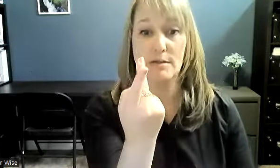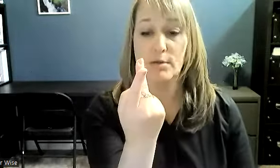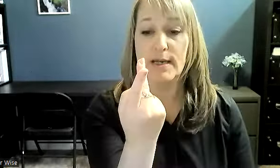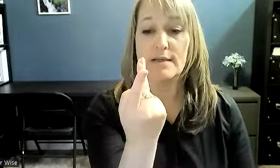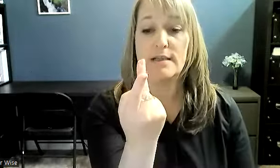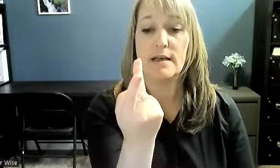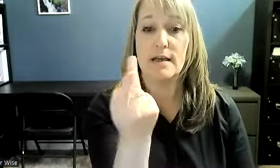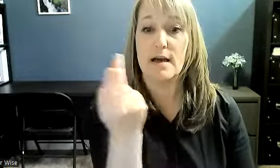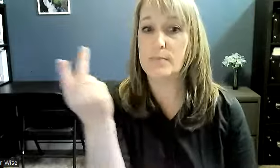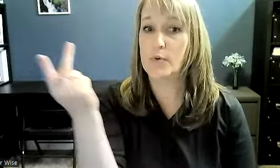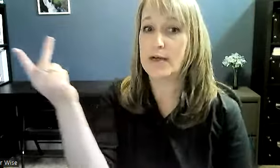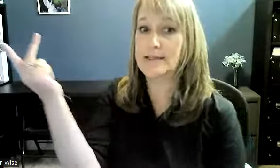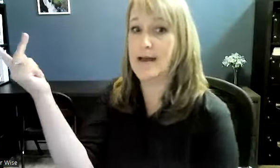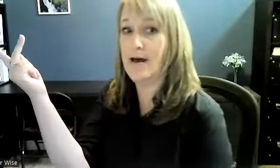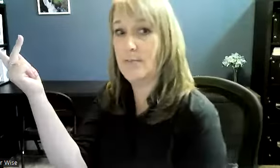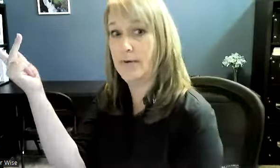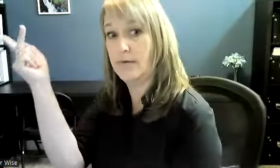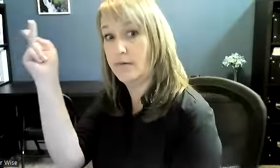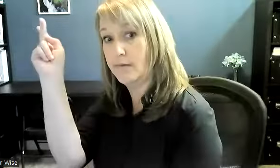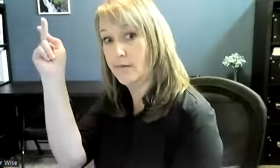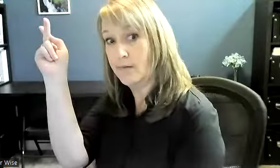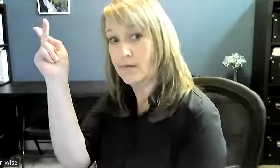bit. It kind of points up,